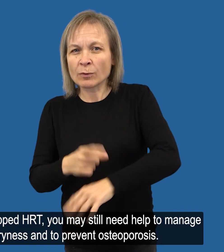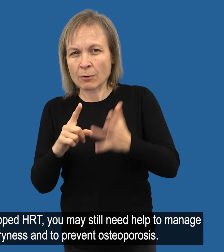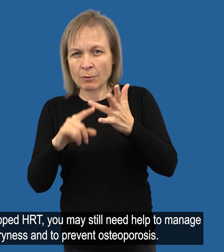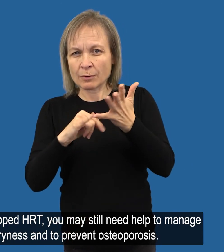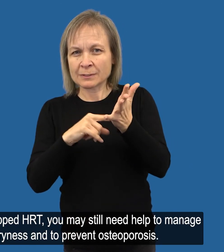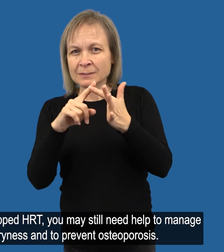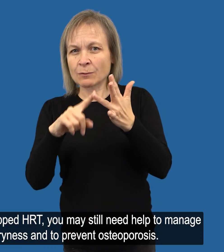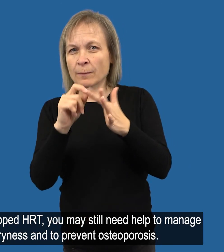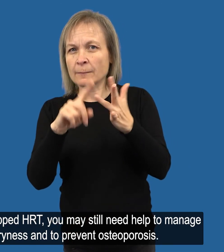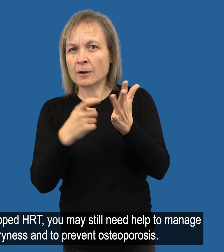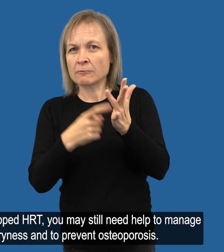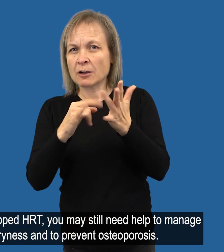osteoporosis.